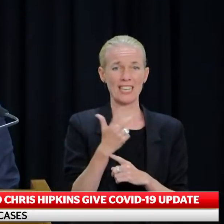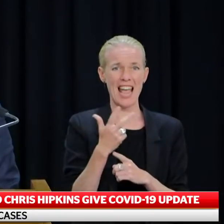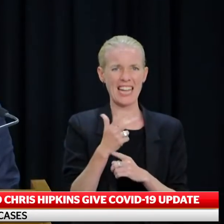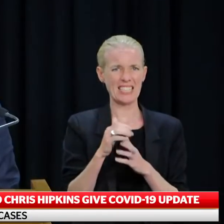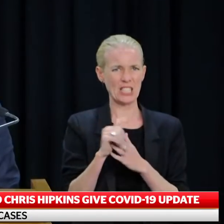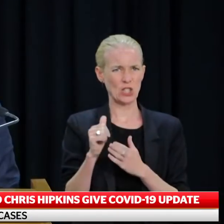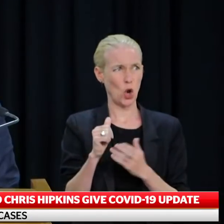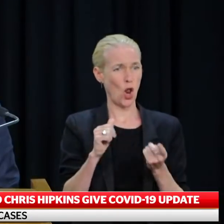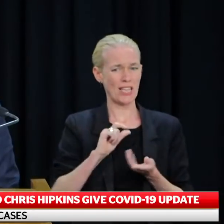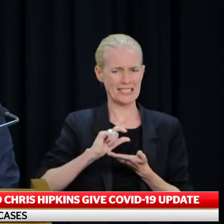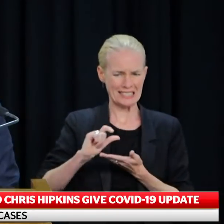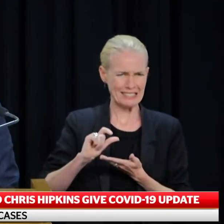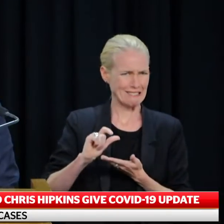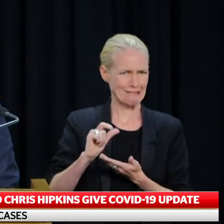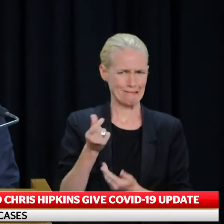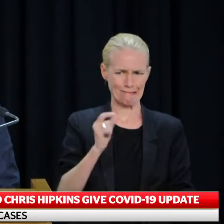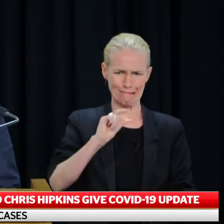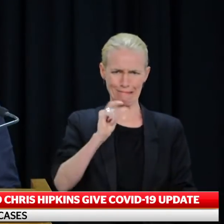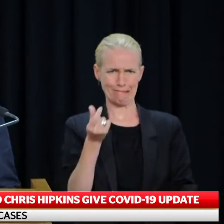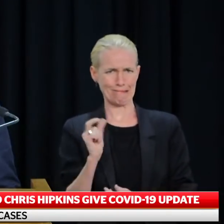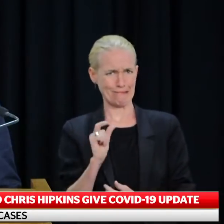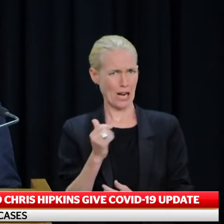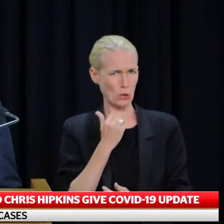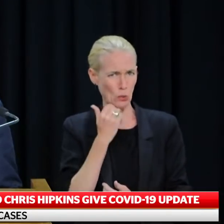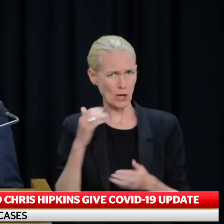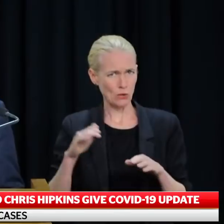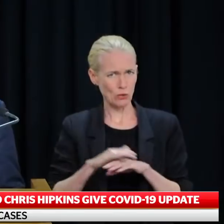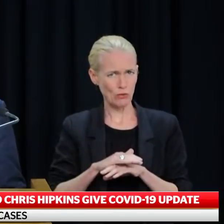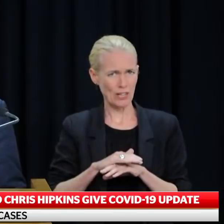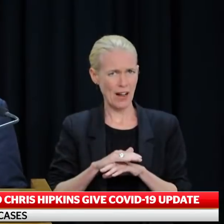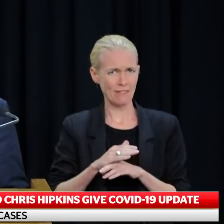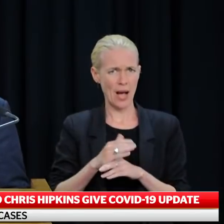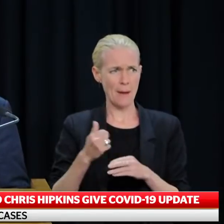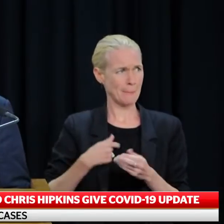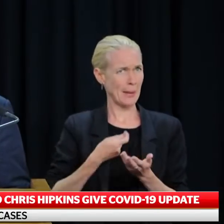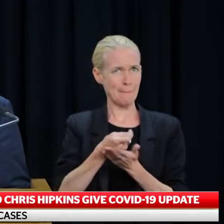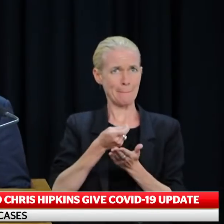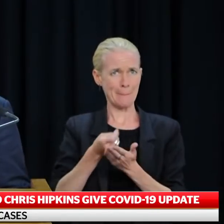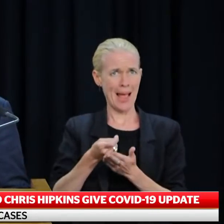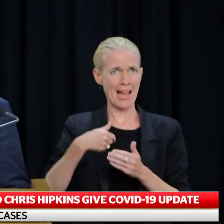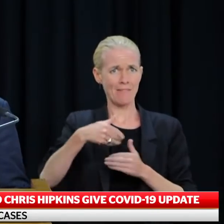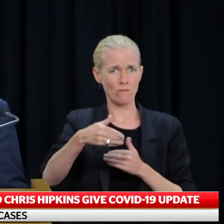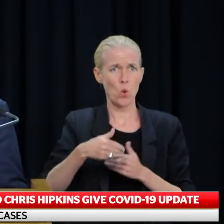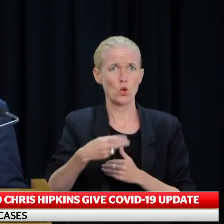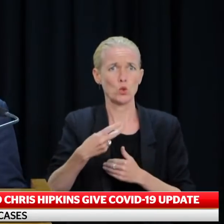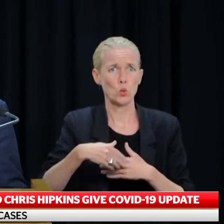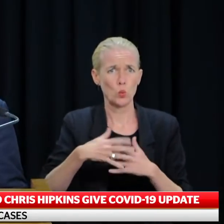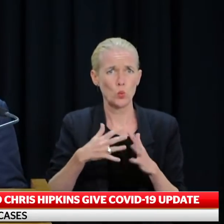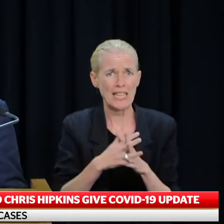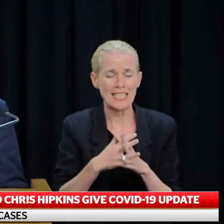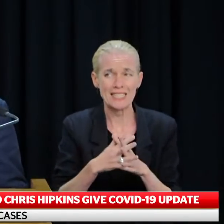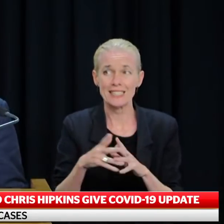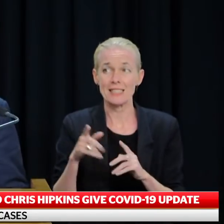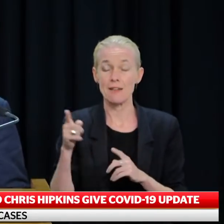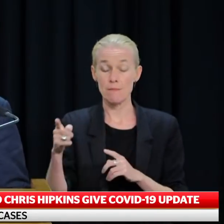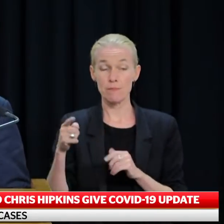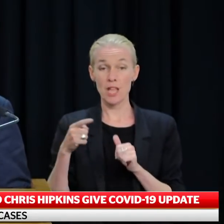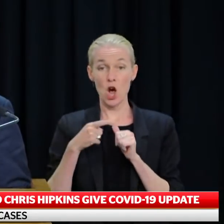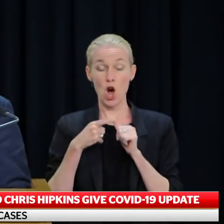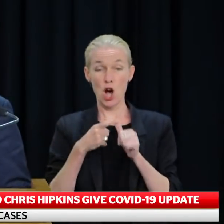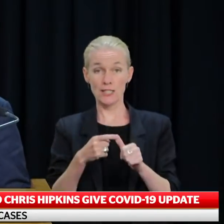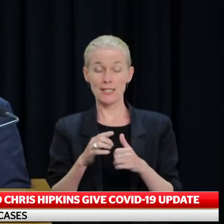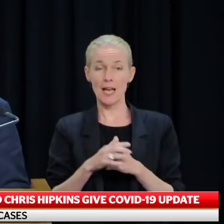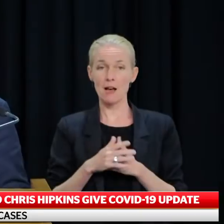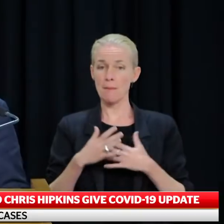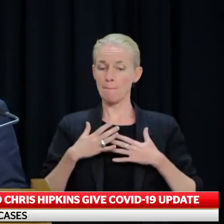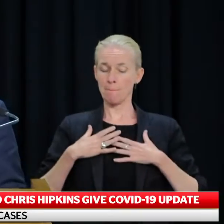numbers are bigger than usual? Look, we're always looking at how we can improve support, and that's not an area that I particularly have